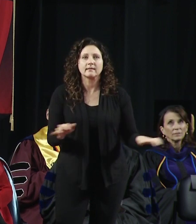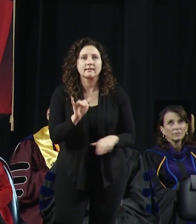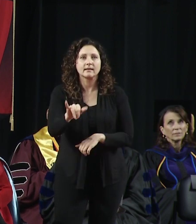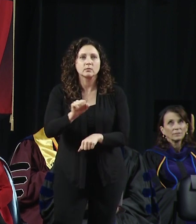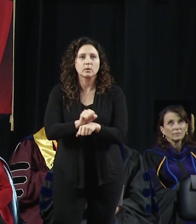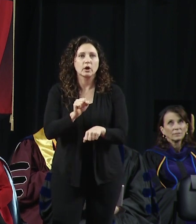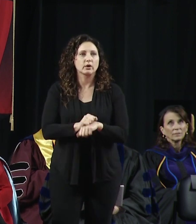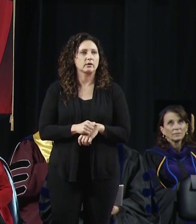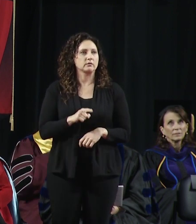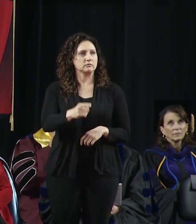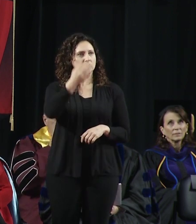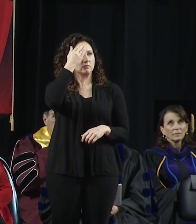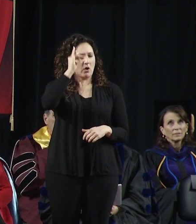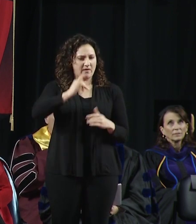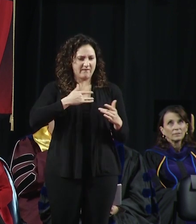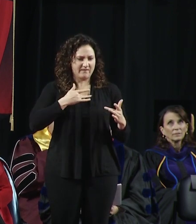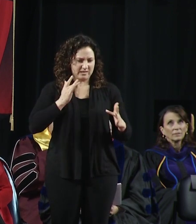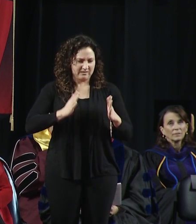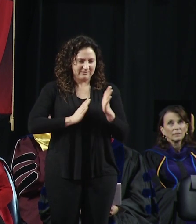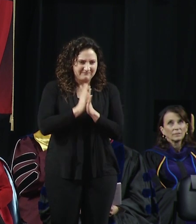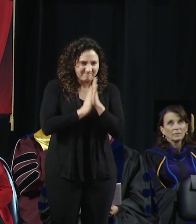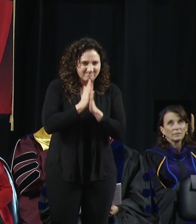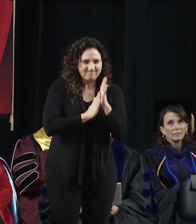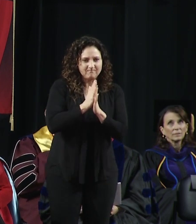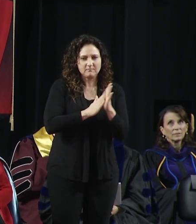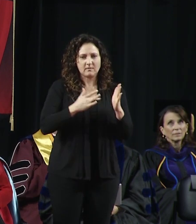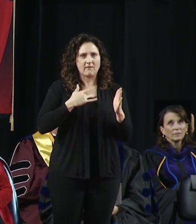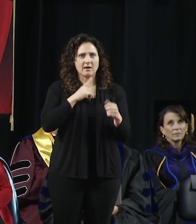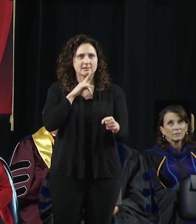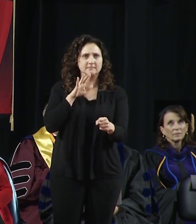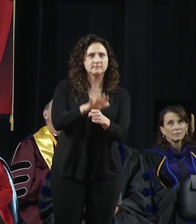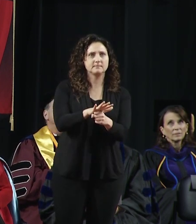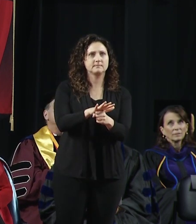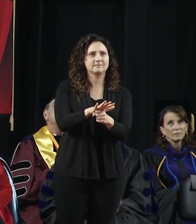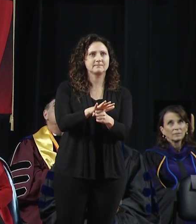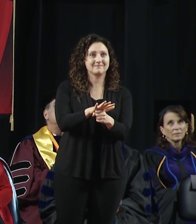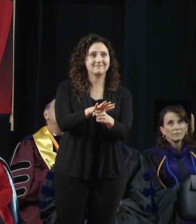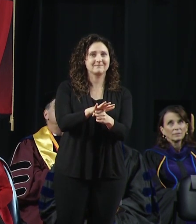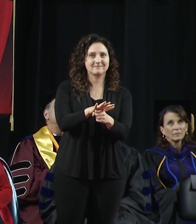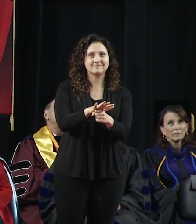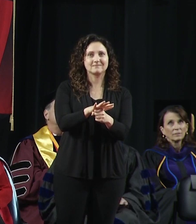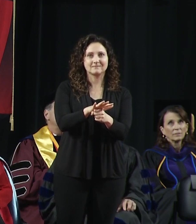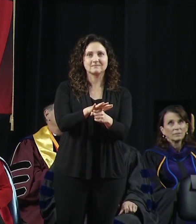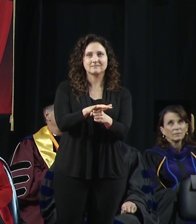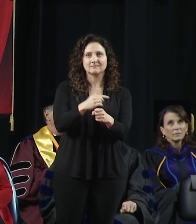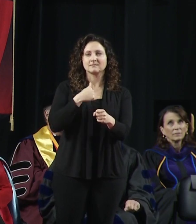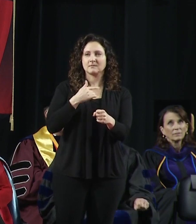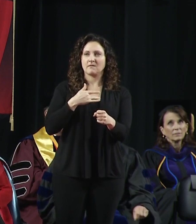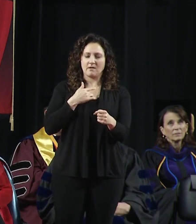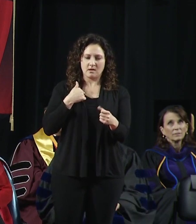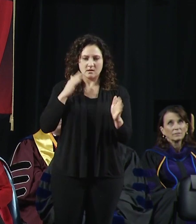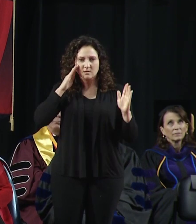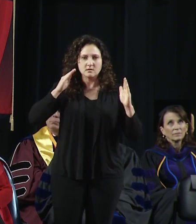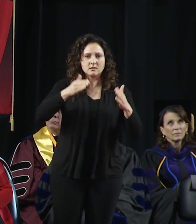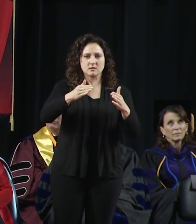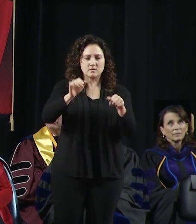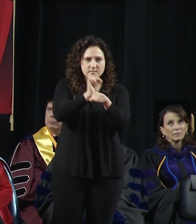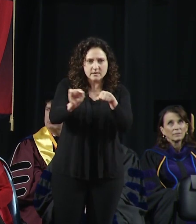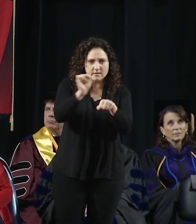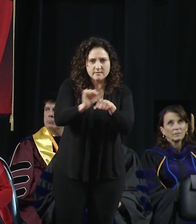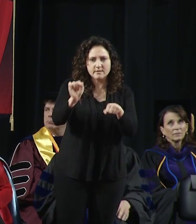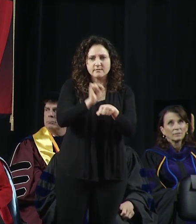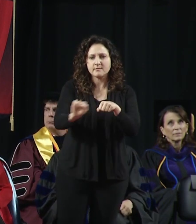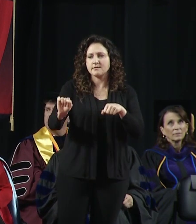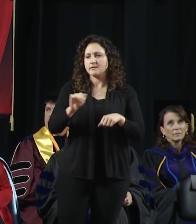great enthusiasms, the great devotions, who spends himself in a worthy cause, who at the